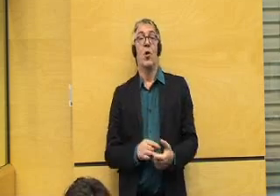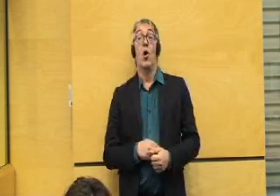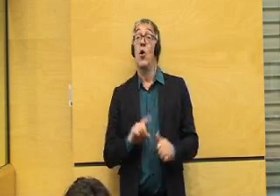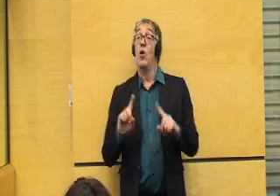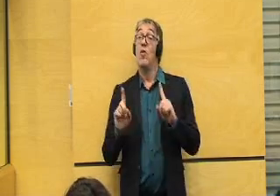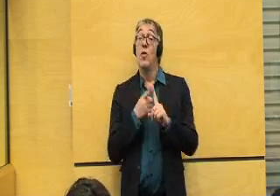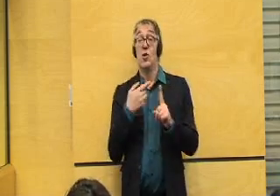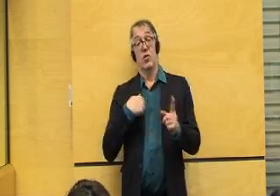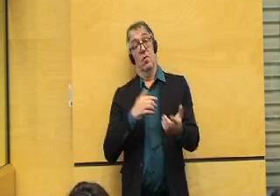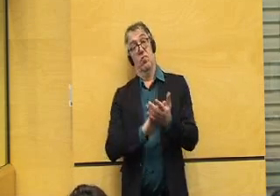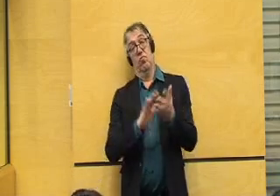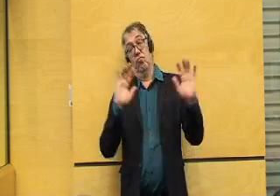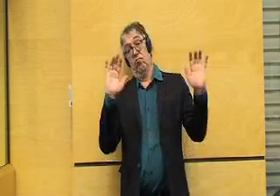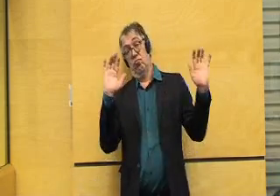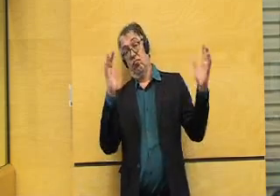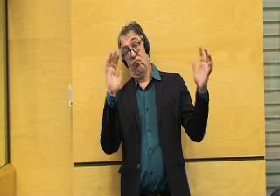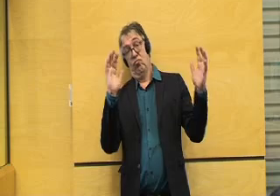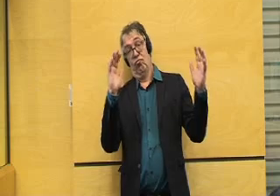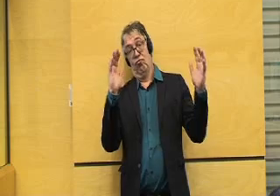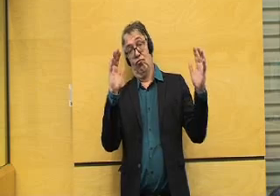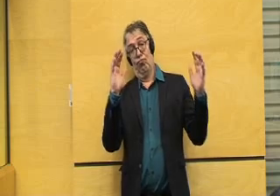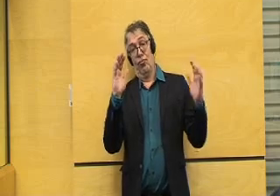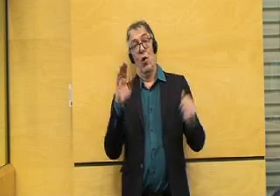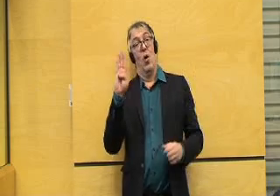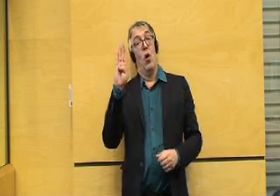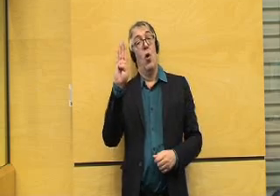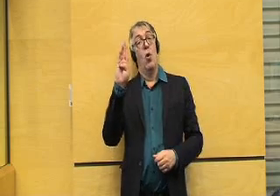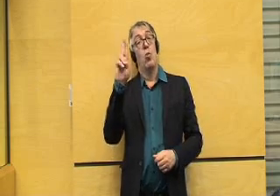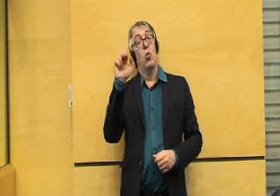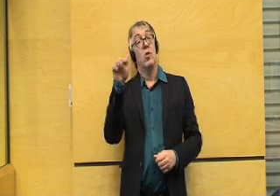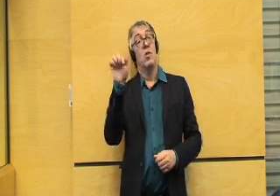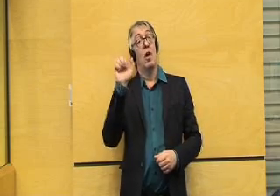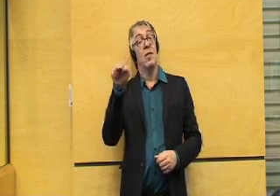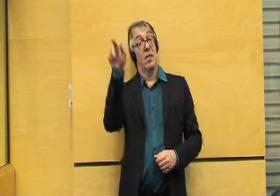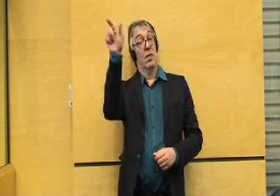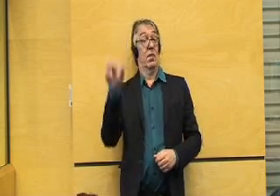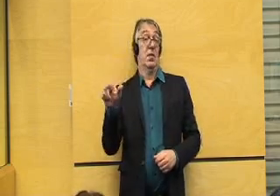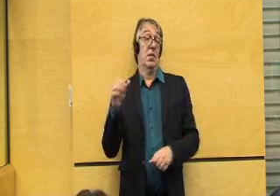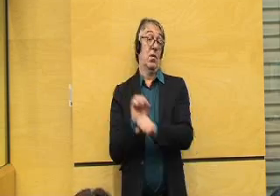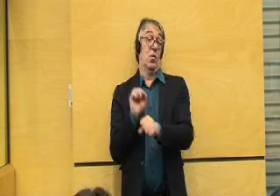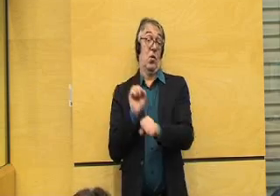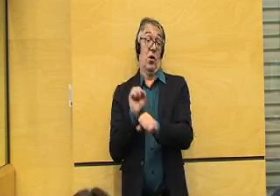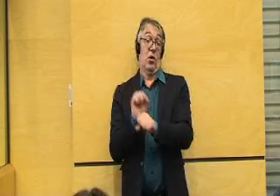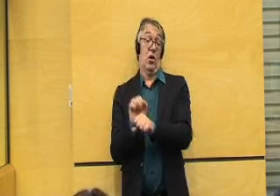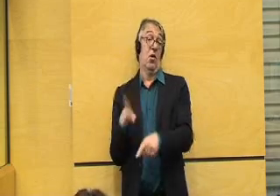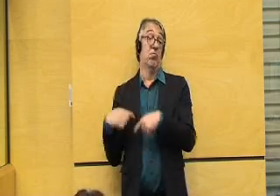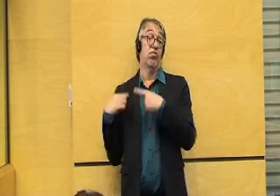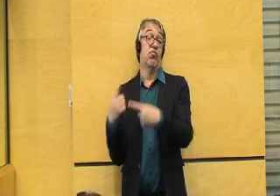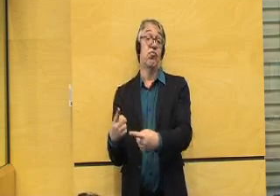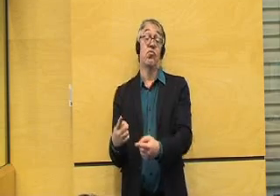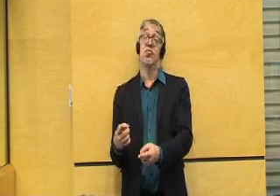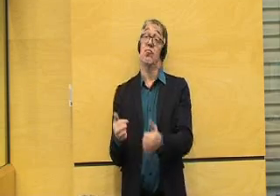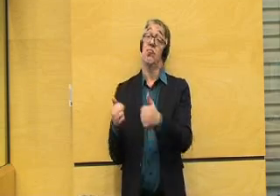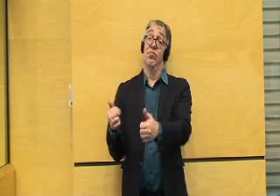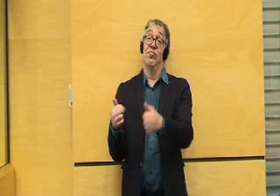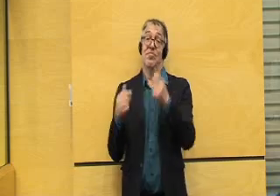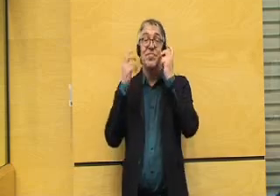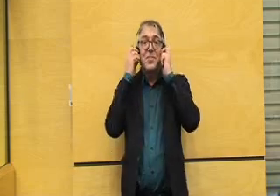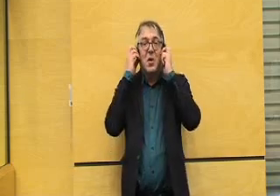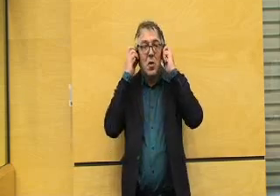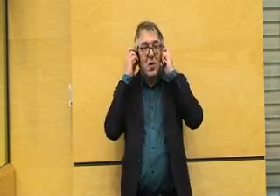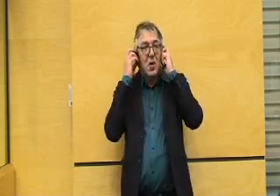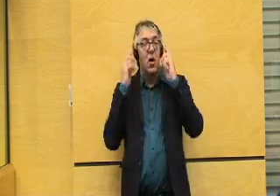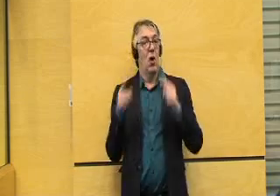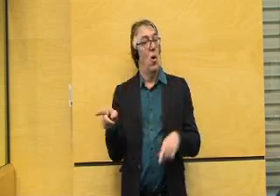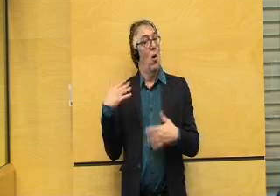excellent job our fellow colleague Mr. Bunton has been doing, because we indeed are able to rely on his